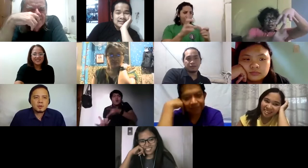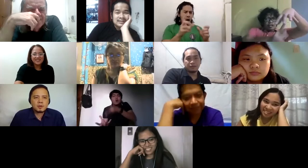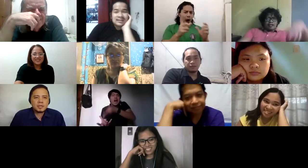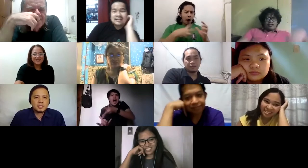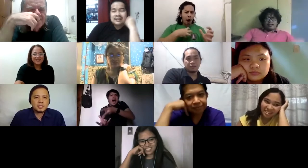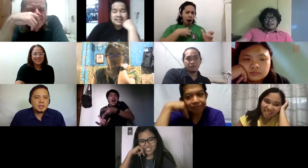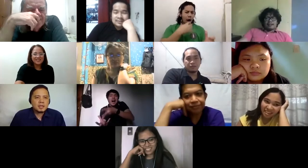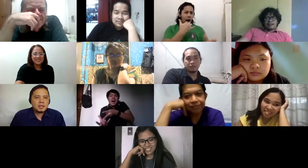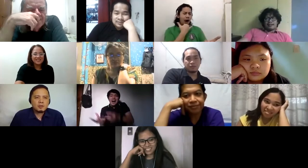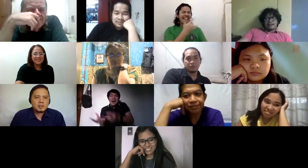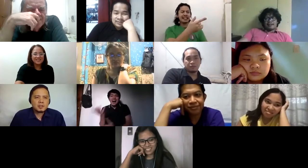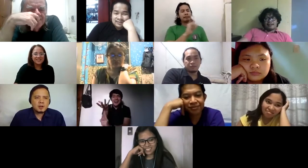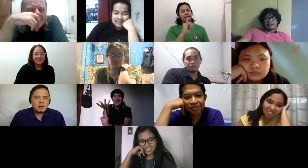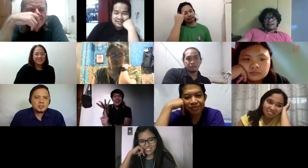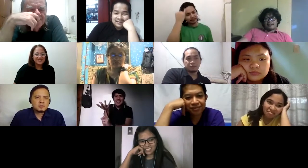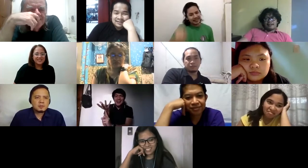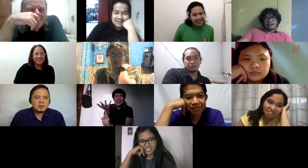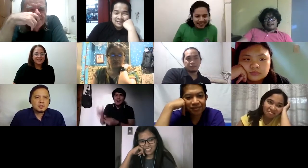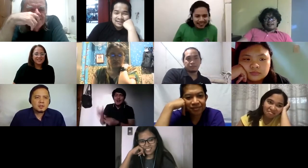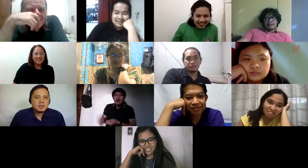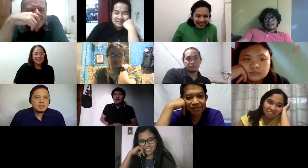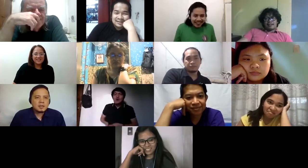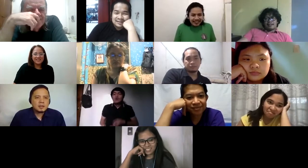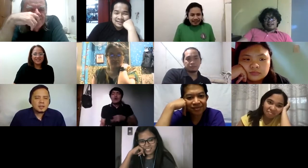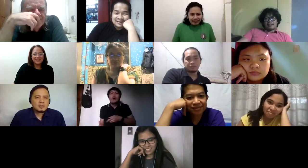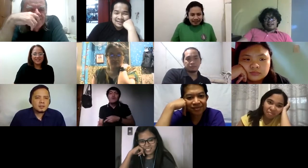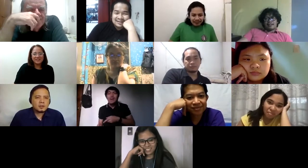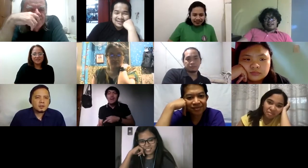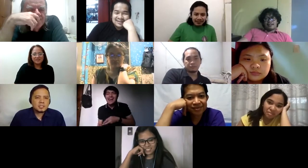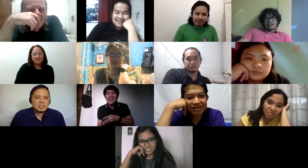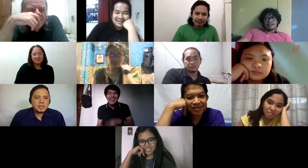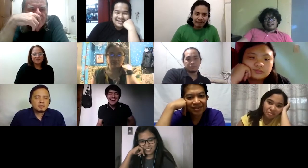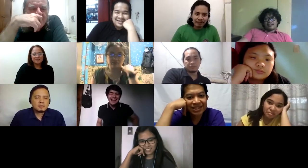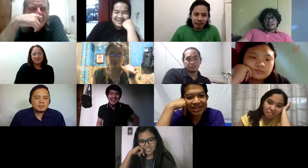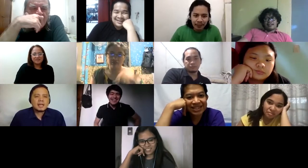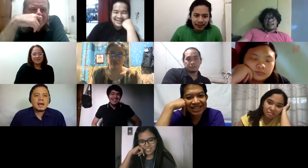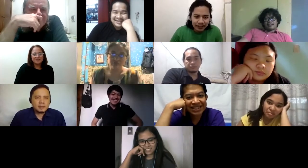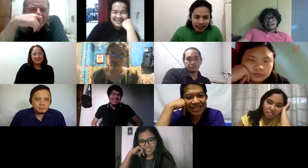complain. No, that's wrong, that's wrong. You know, just let it slide.